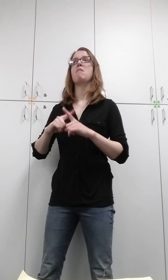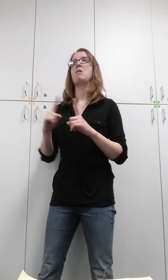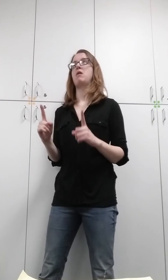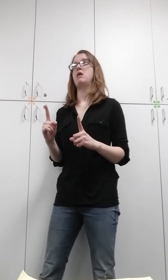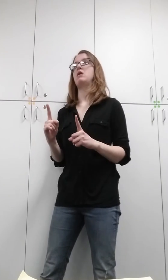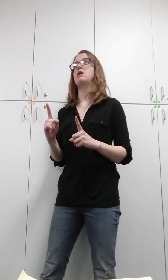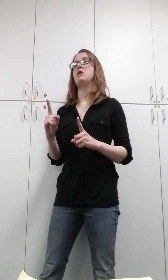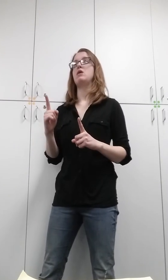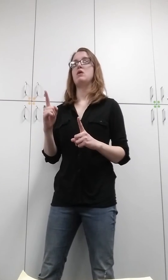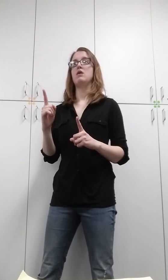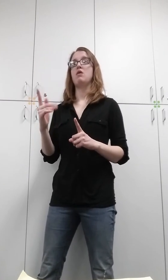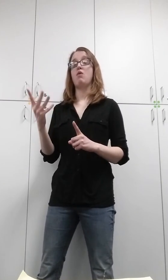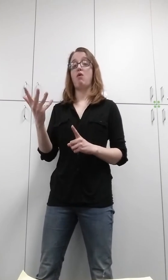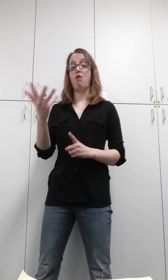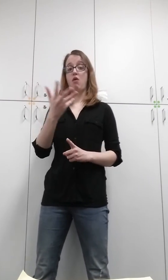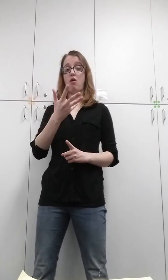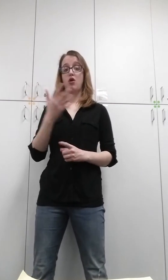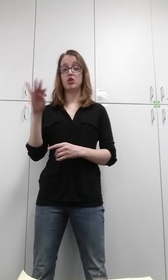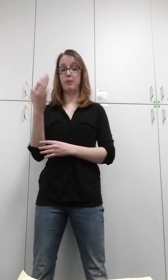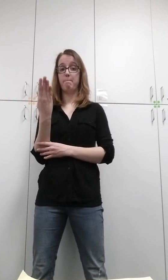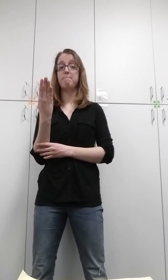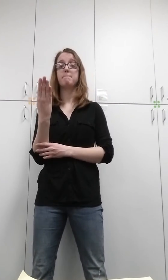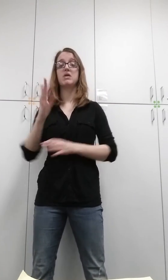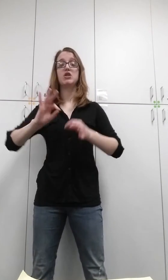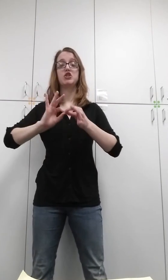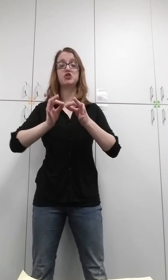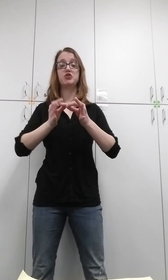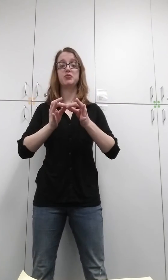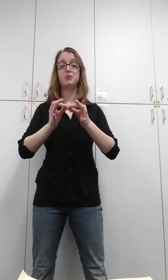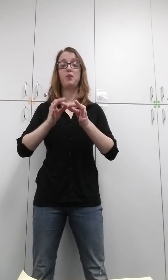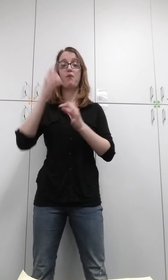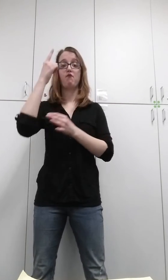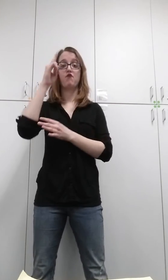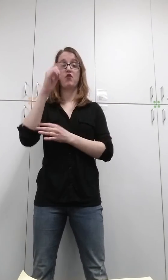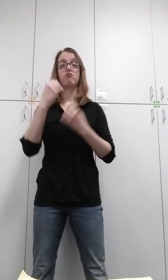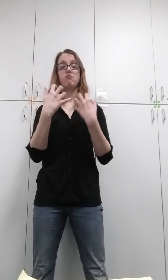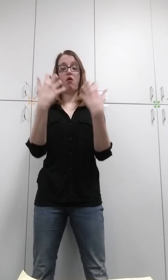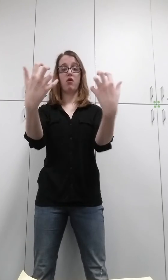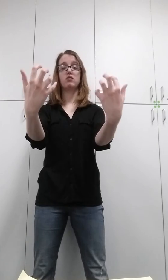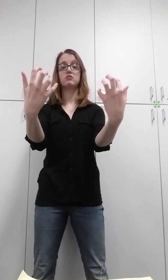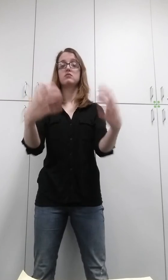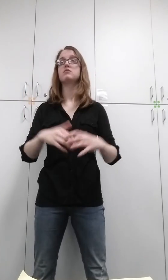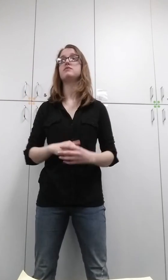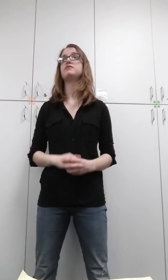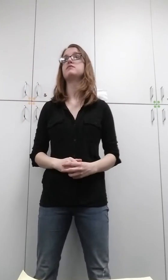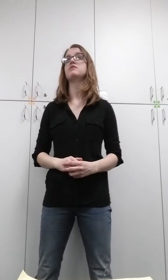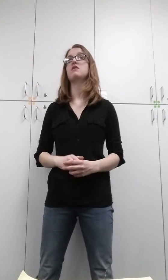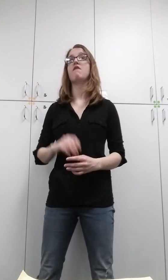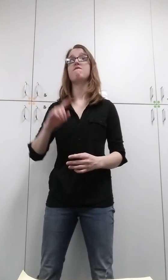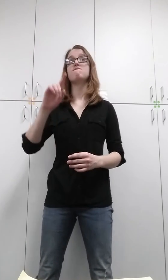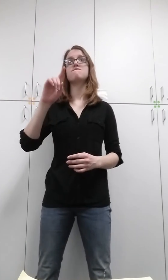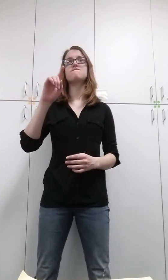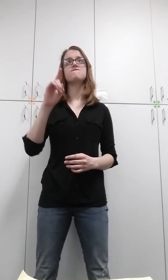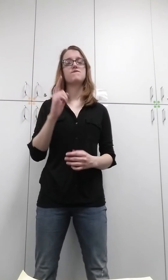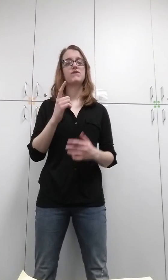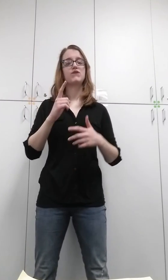audience. One of the first things you learn to do really well in ASL is role shift, right?